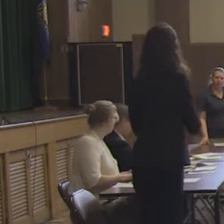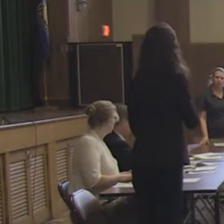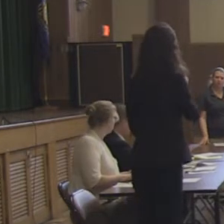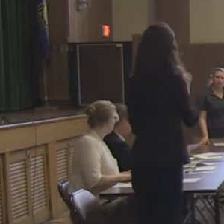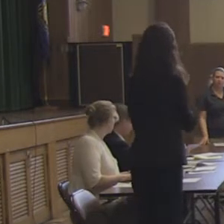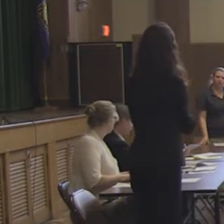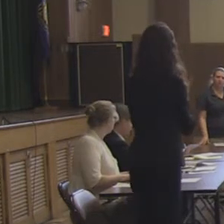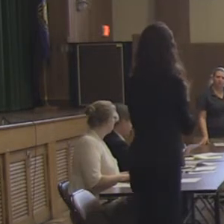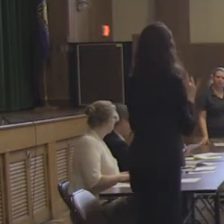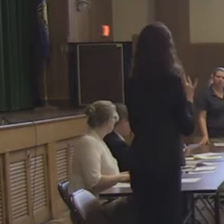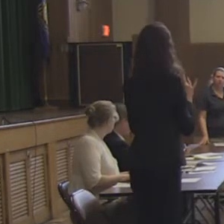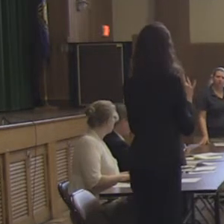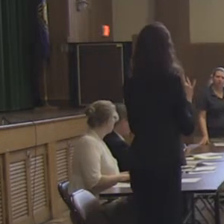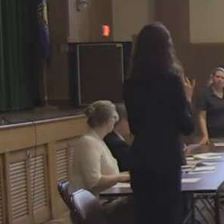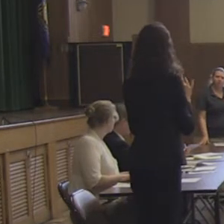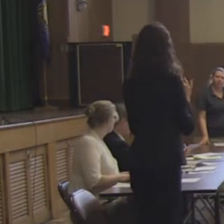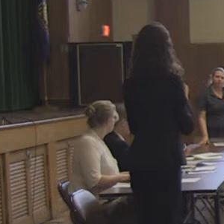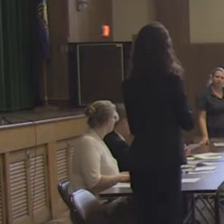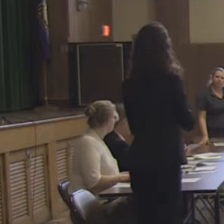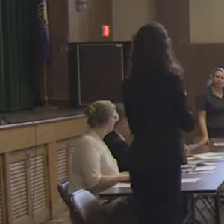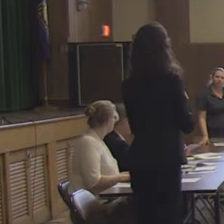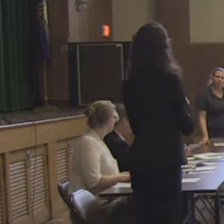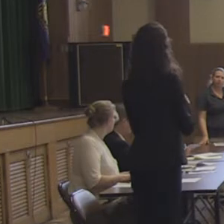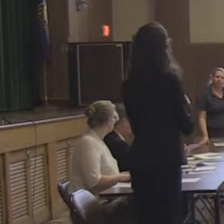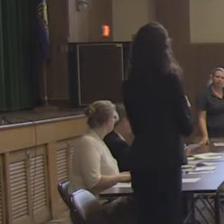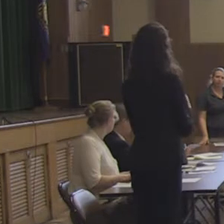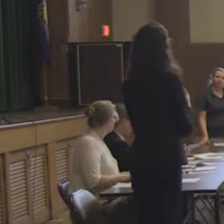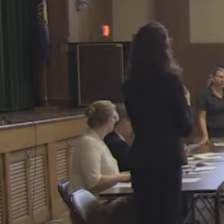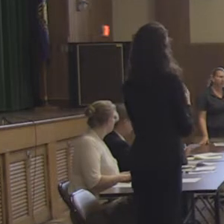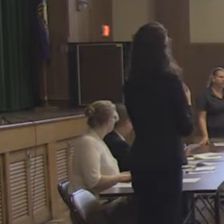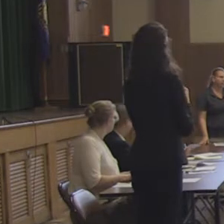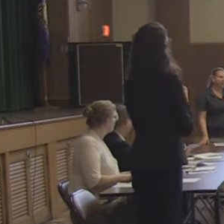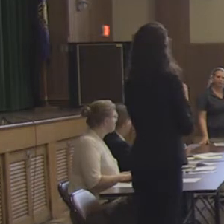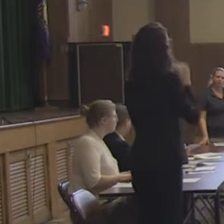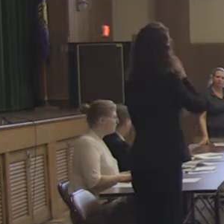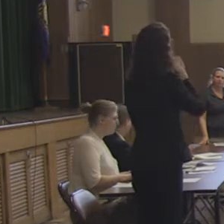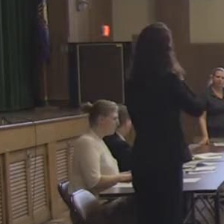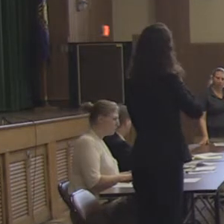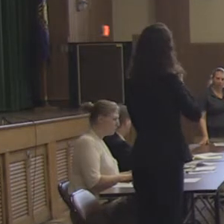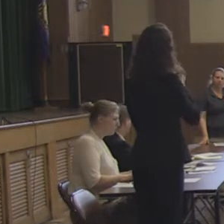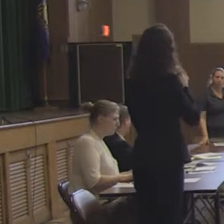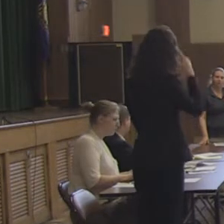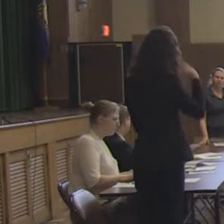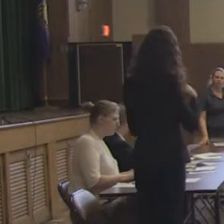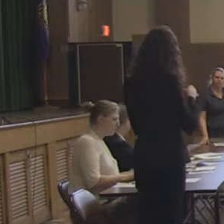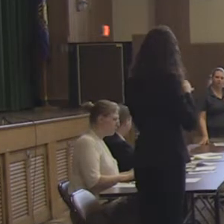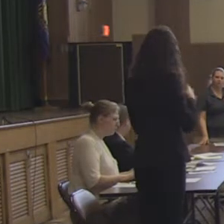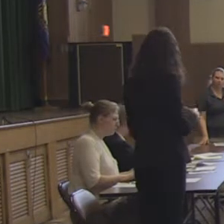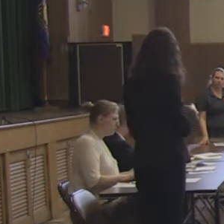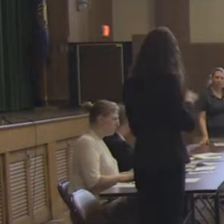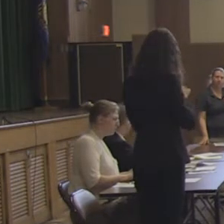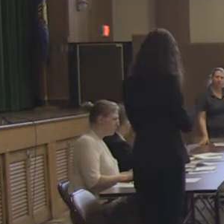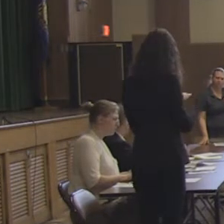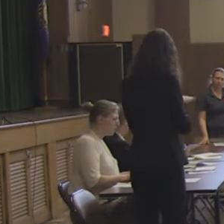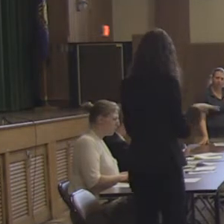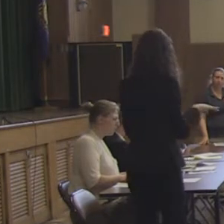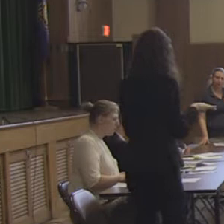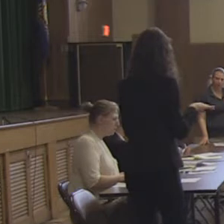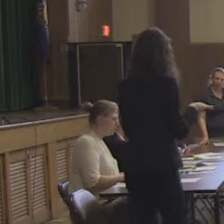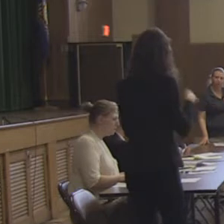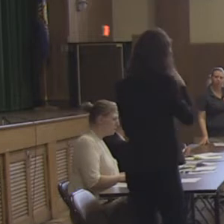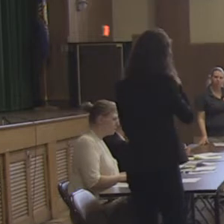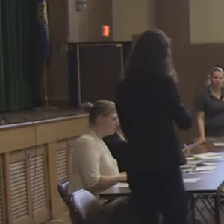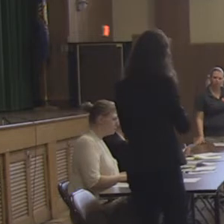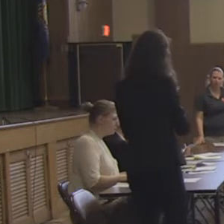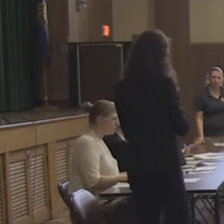talk that, you know, Eve mentioned and you reiterated a mental health coordinator in Wisconsin at the state level. Could